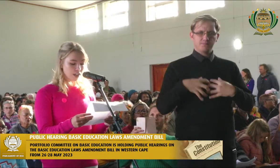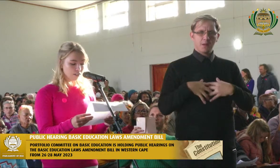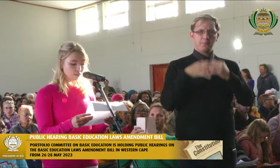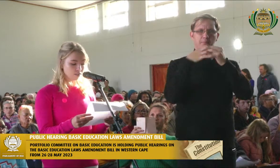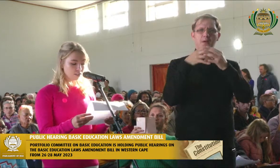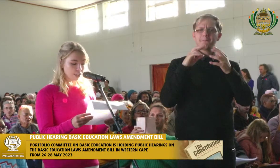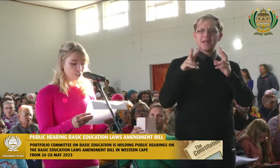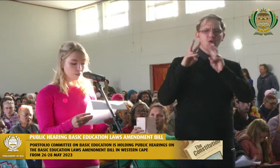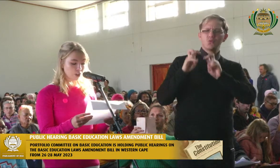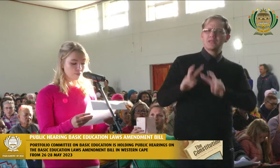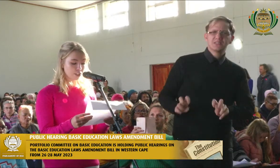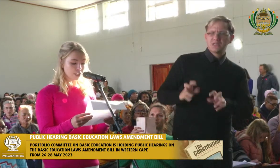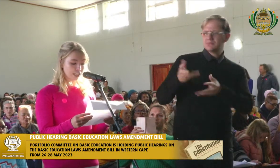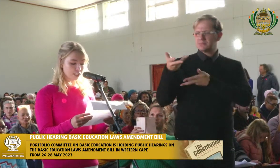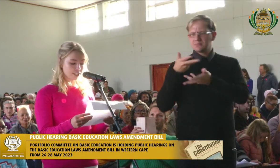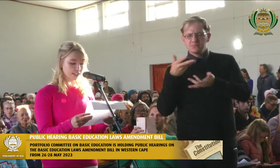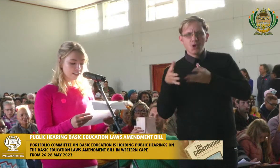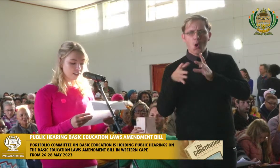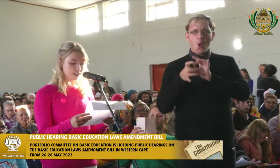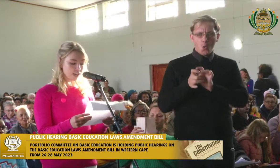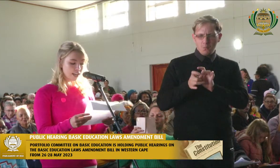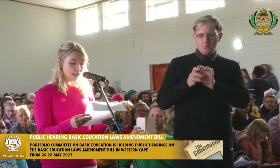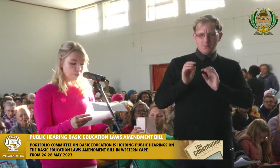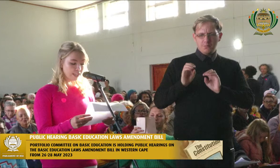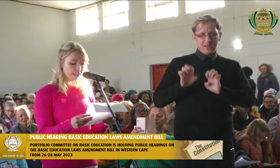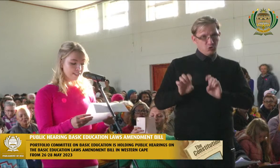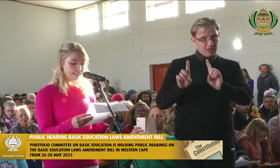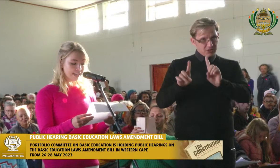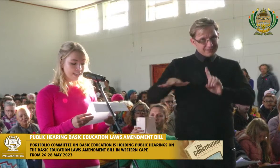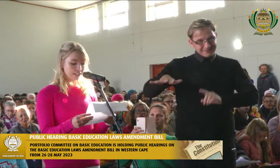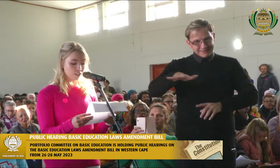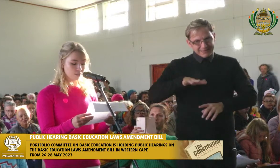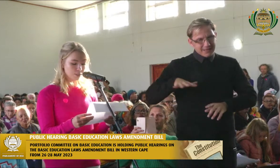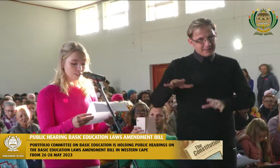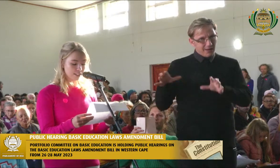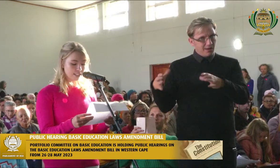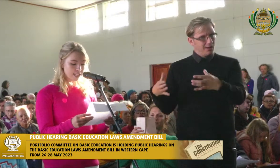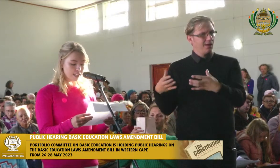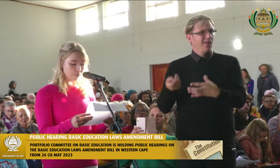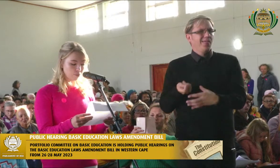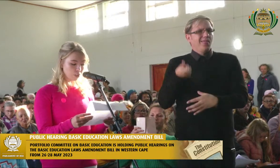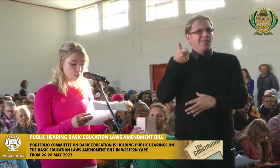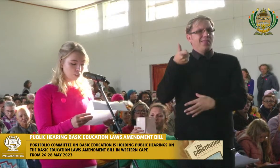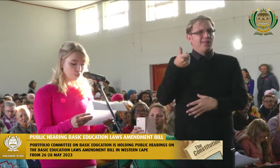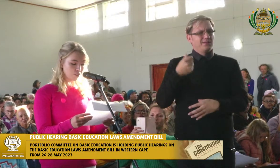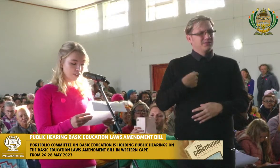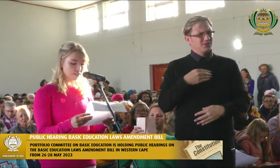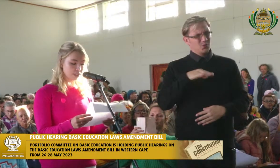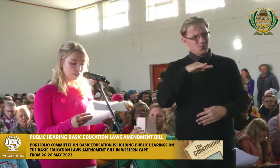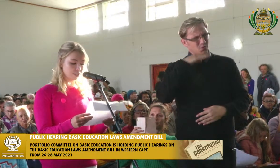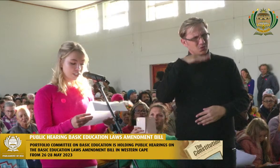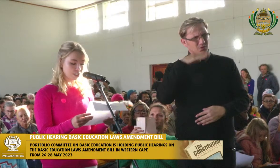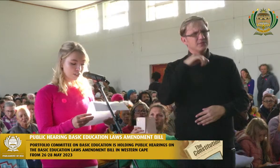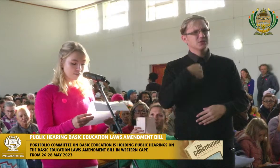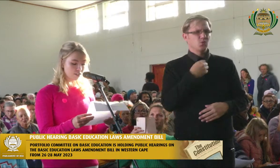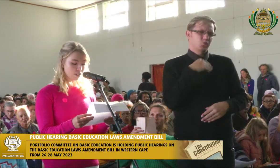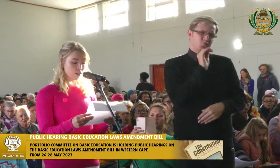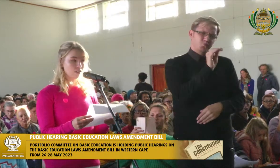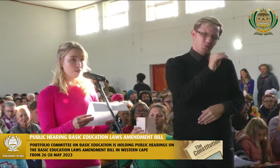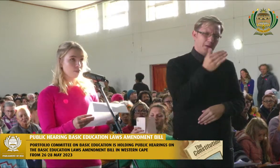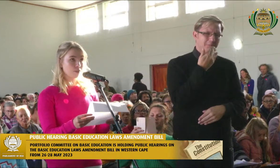research and consultation with the home education sector, and we, the dedicated homeschoolers, therefore urge you to reconsider your